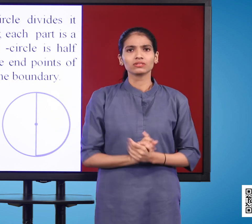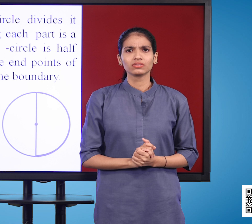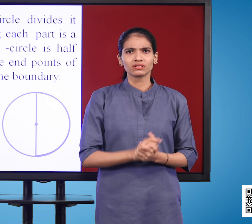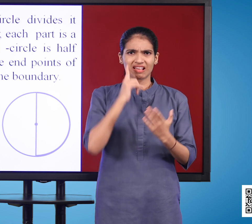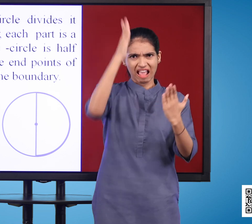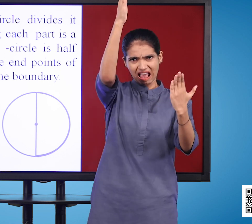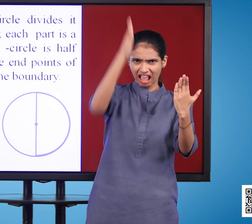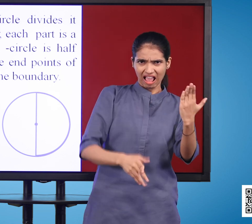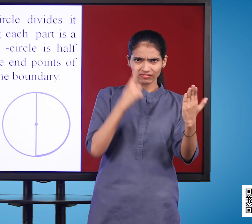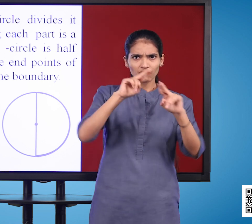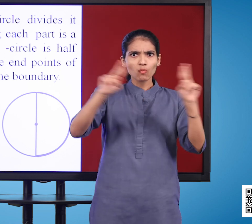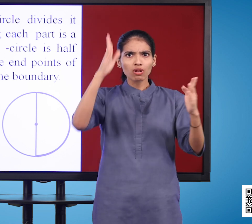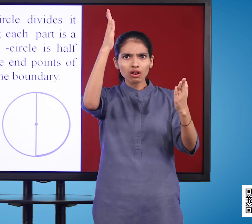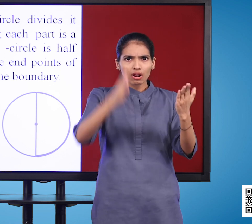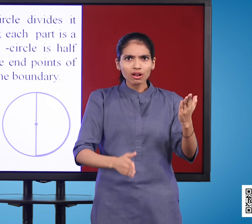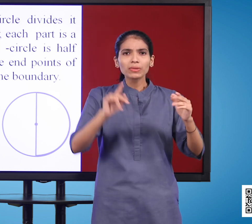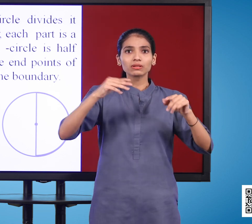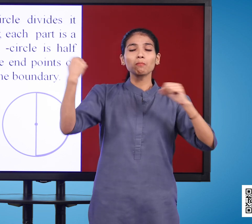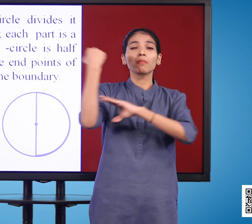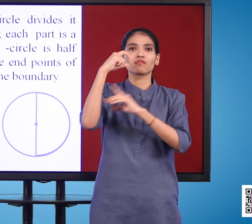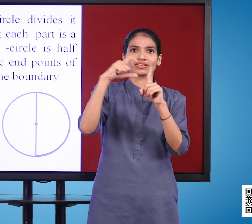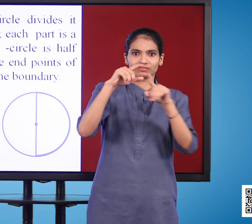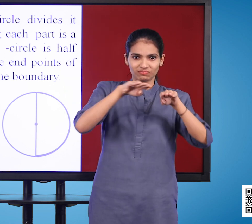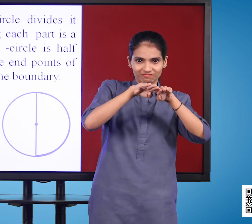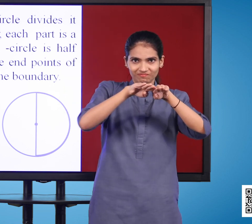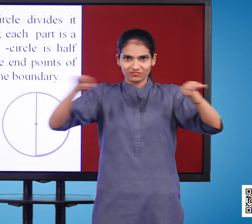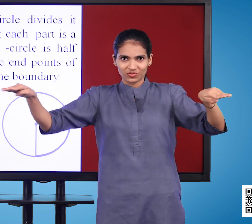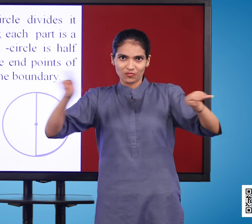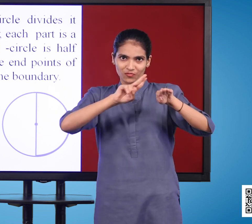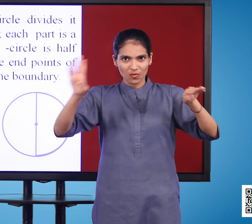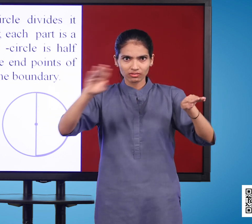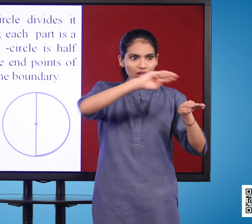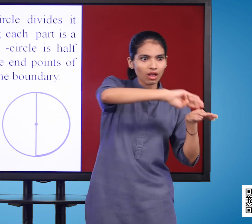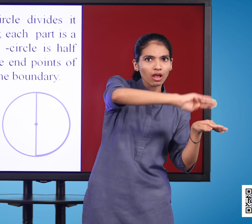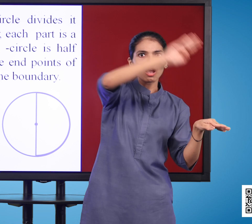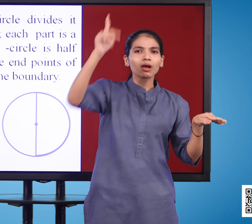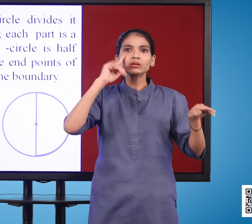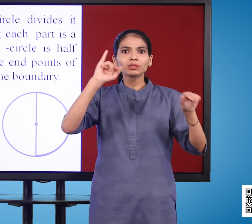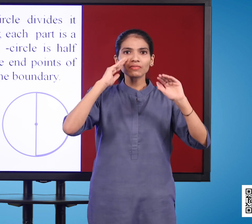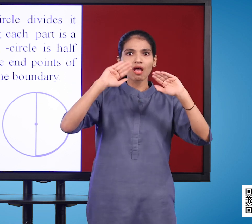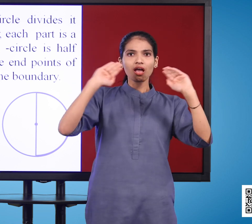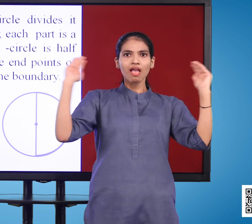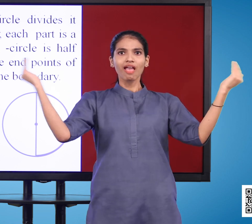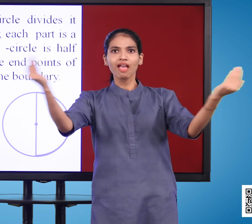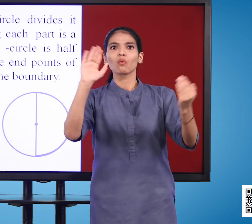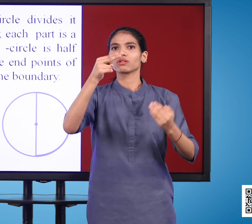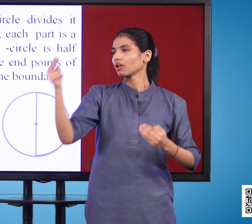A semicircle is half of a circle, with the end points of diameter as part of the